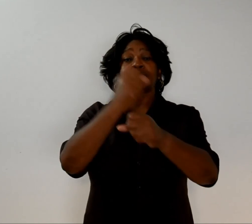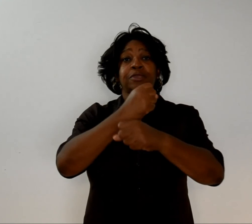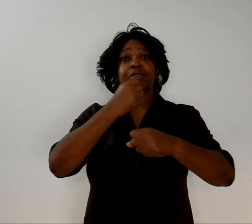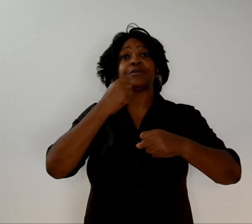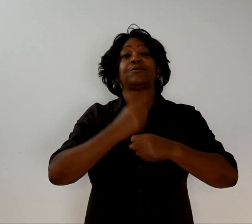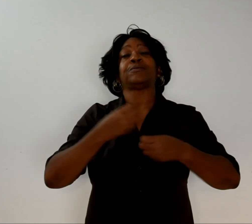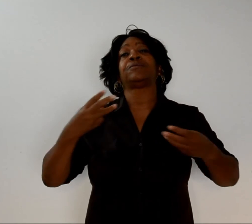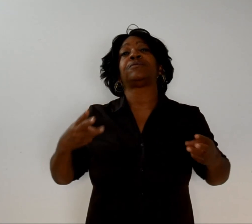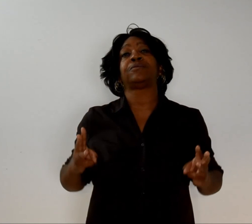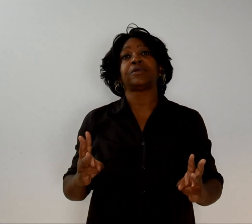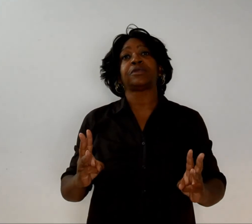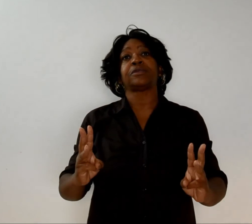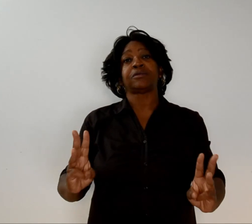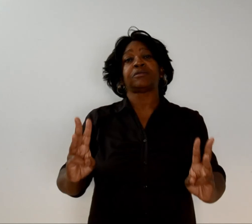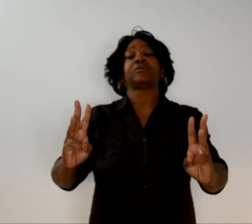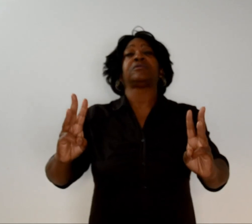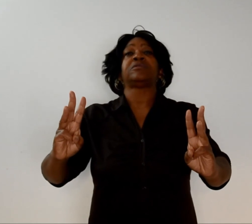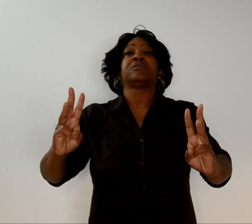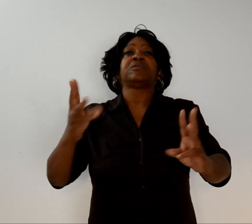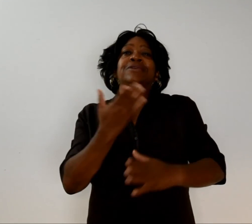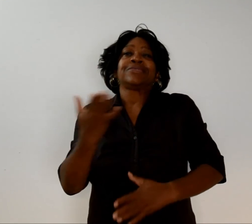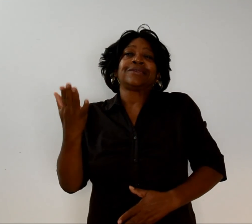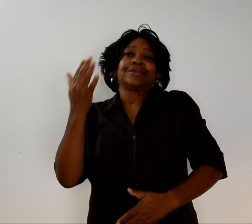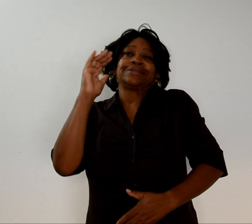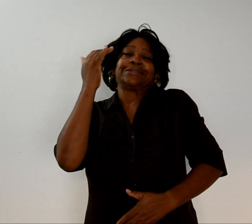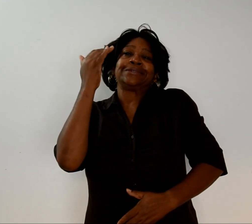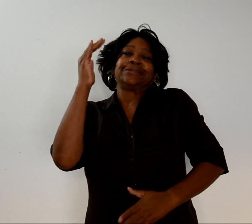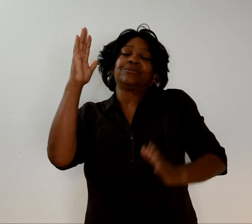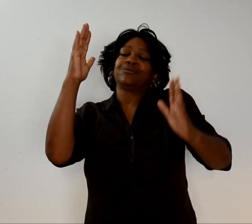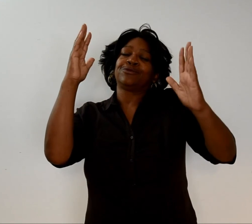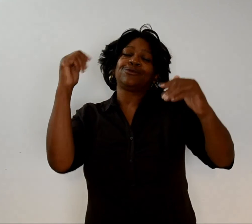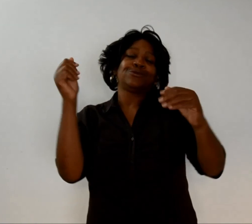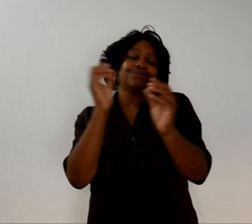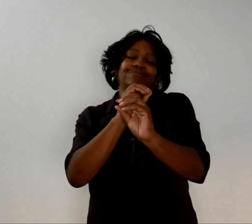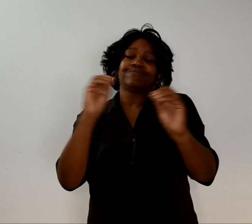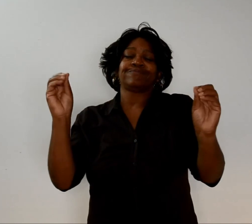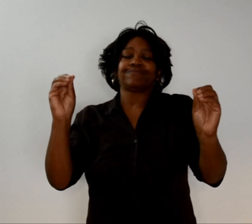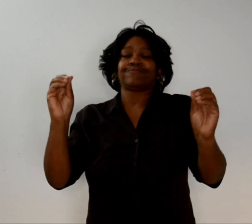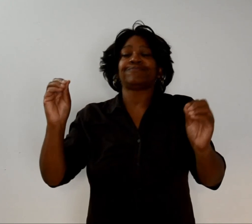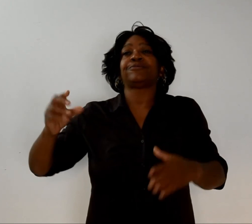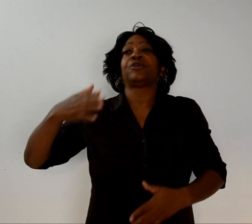where there was no way to be made. How you made a way.